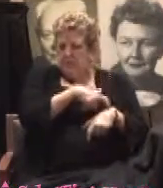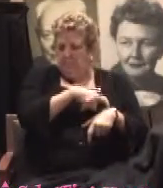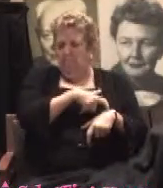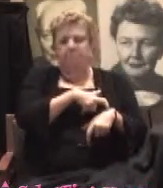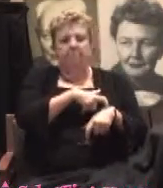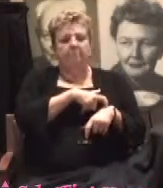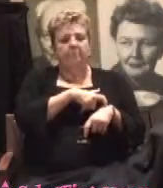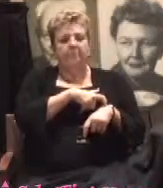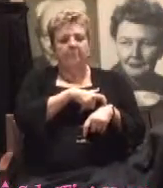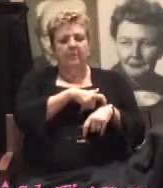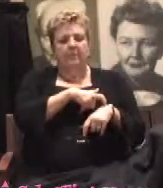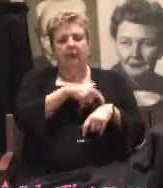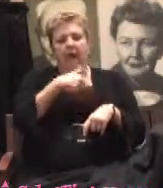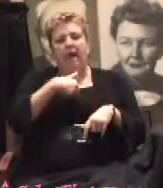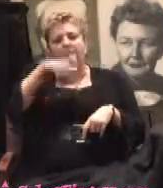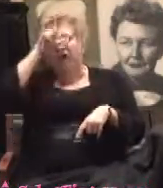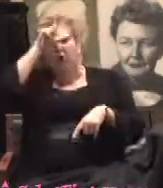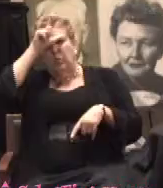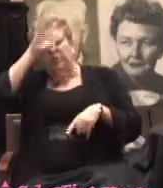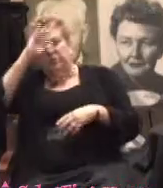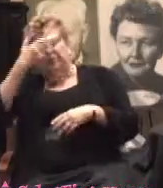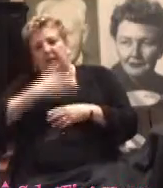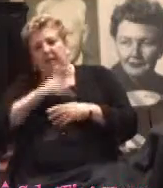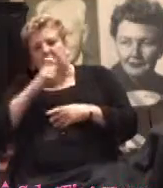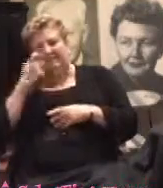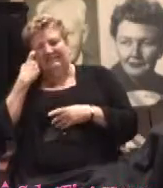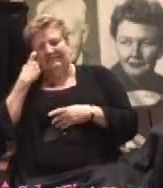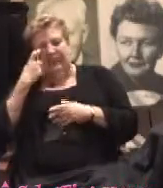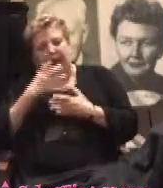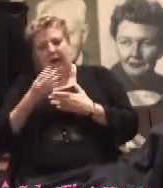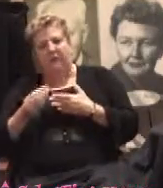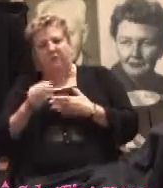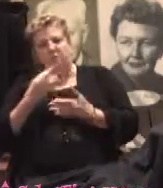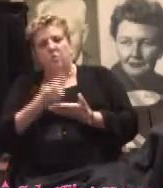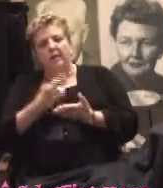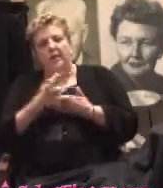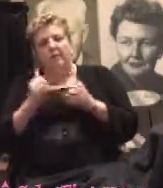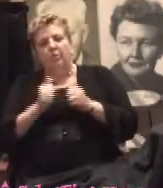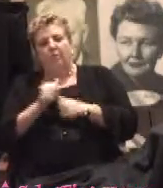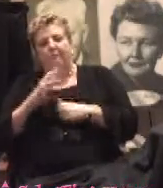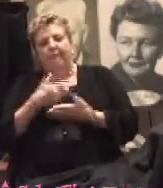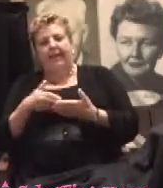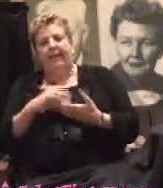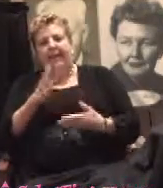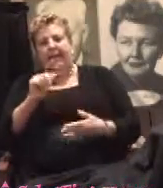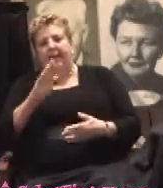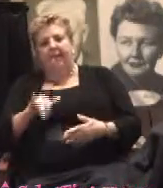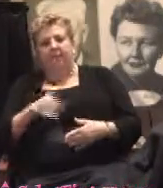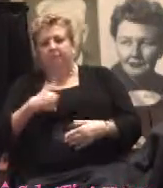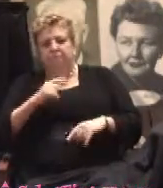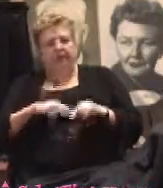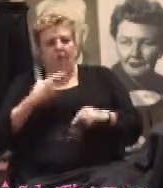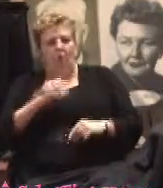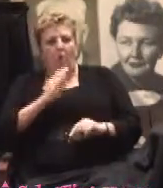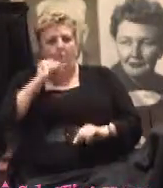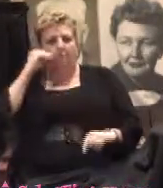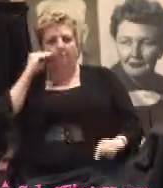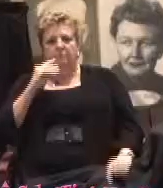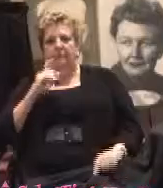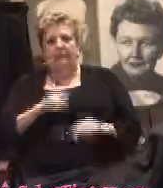I'm the loser son that just got out of rehab with an illegitimate child. I can't go there. I can't humiliate these people